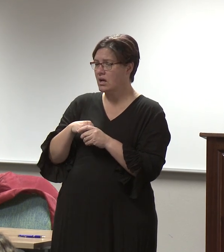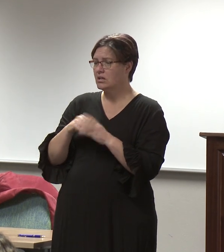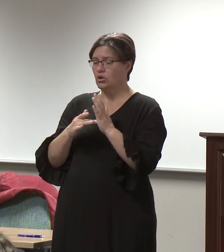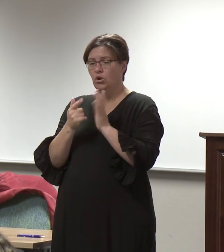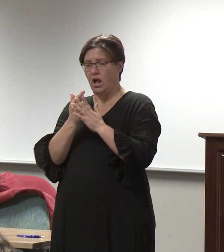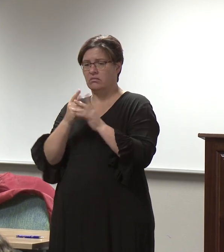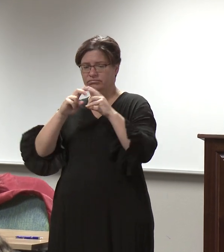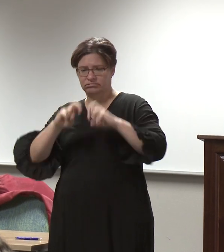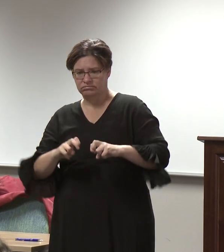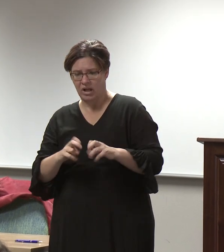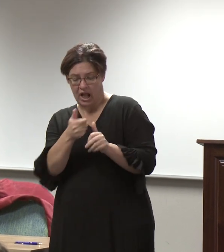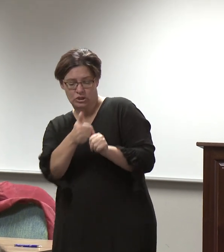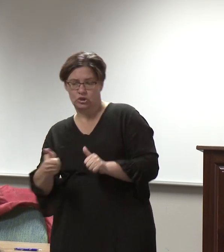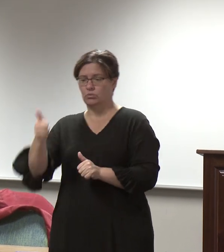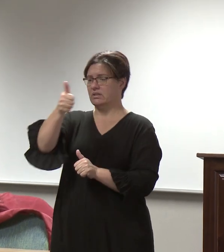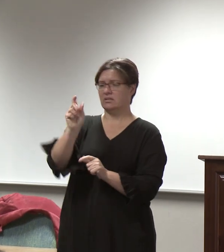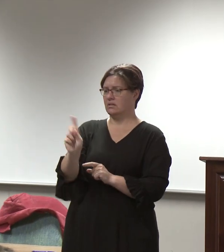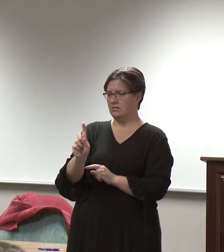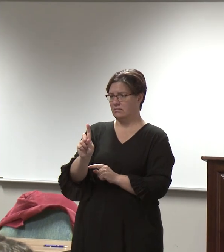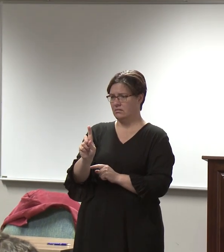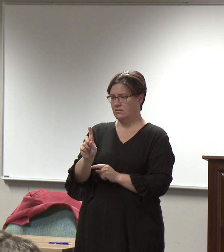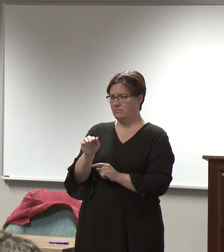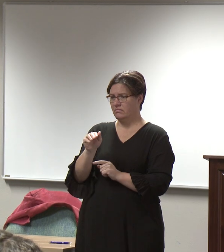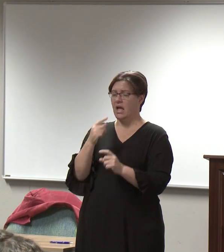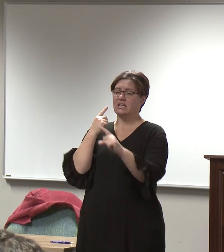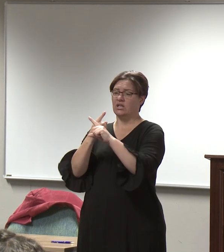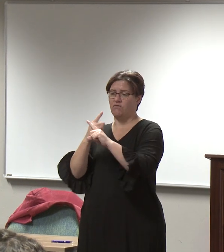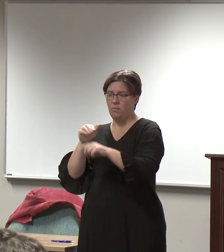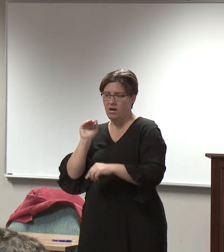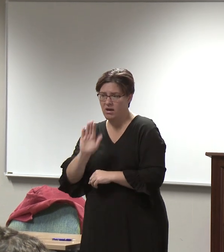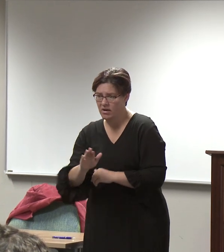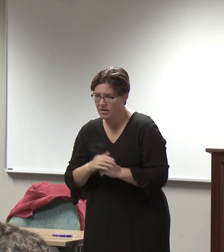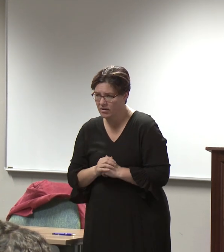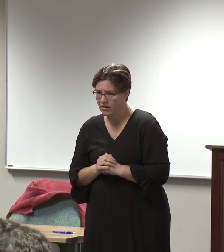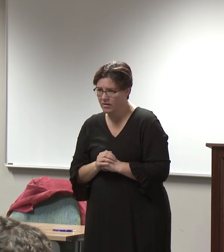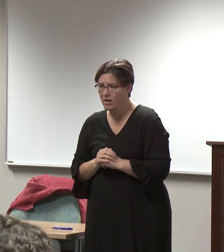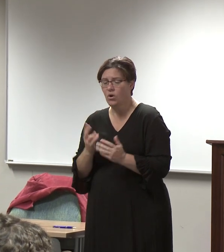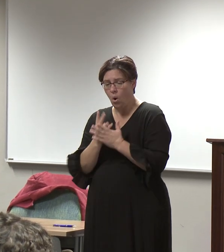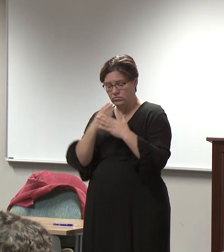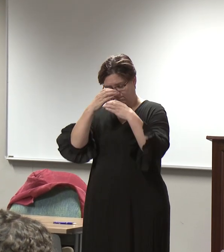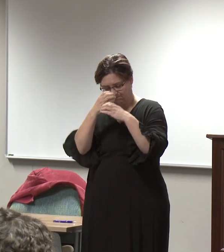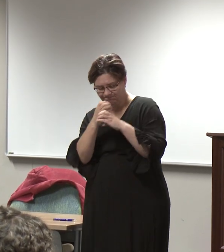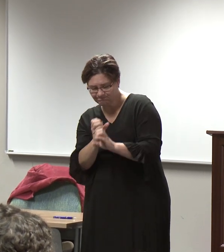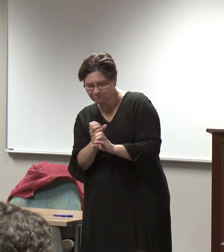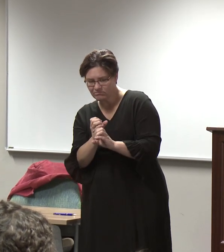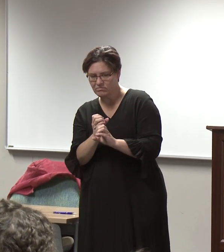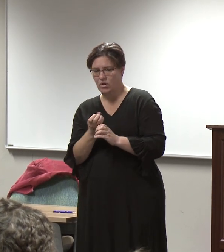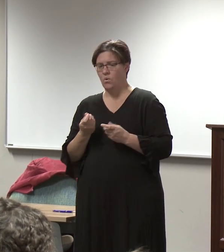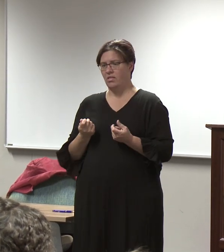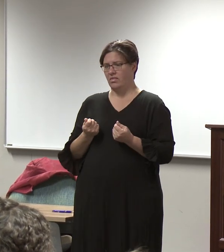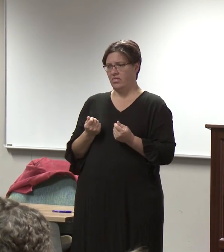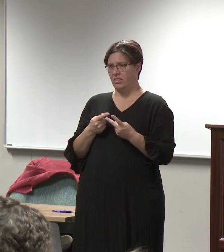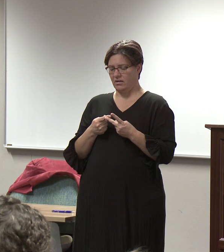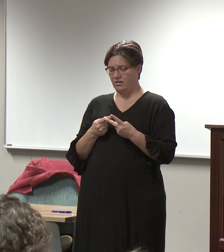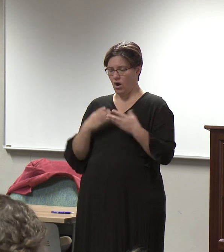Does not supersede it. Xenophobia. But also concentration of wealth. Concentration of land